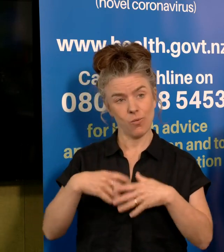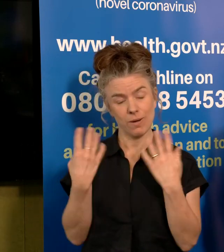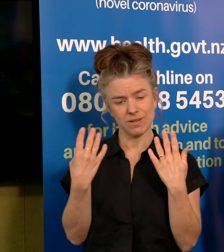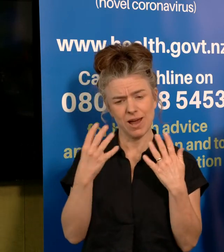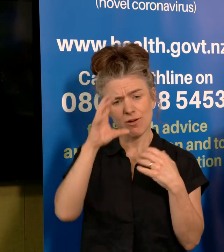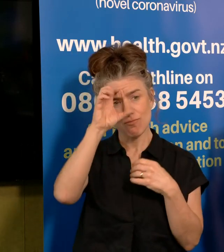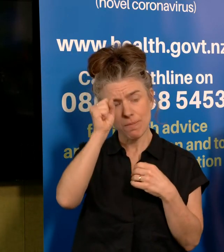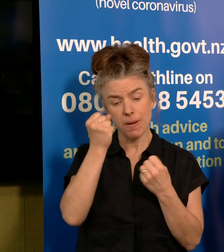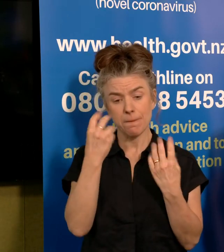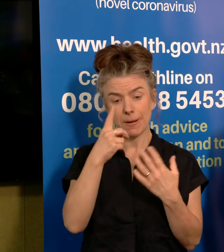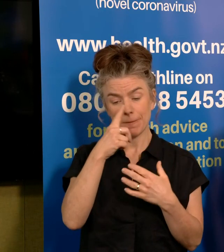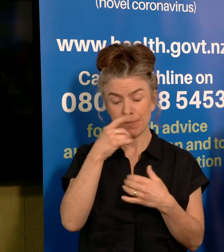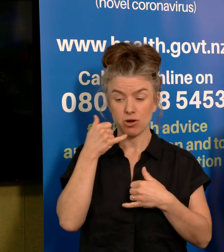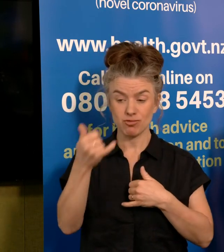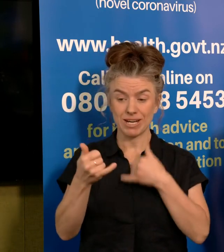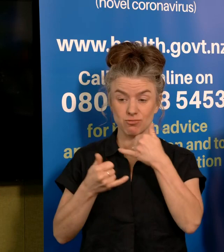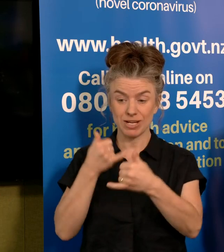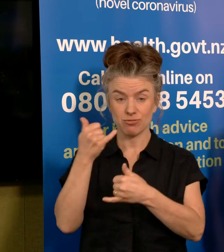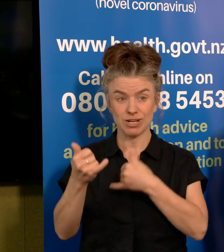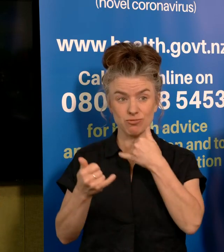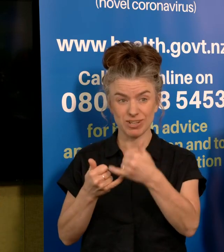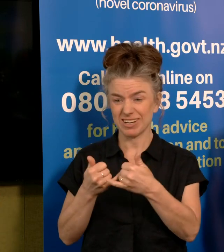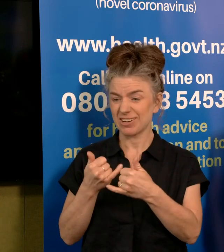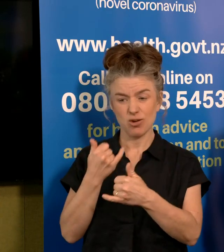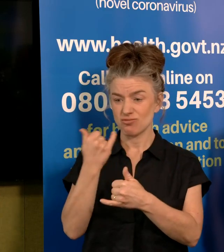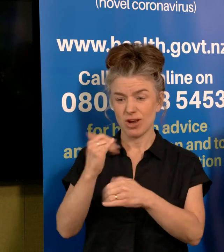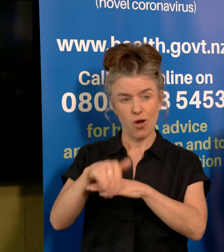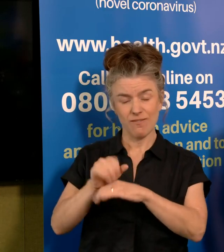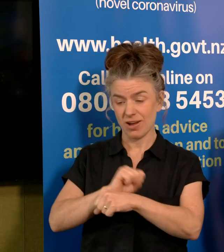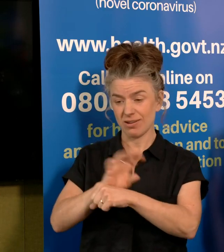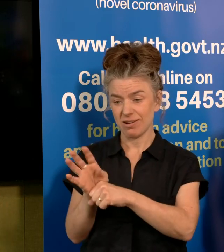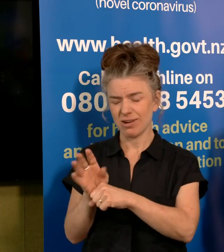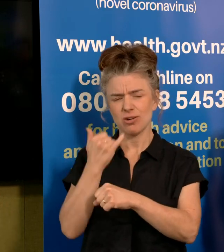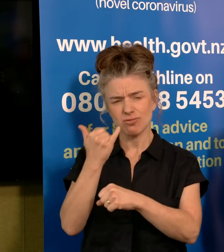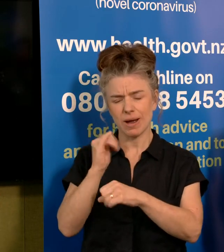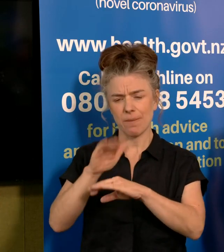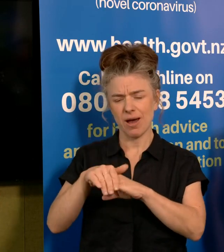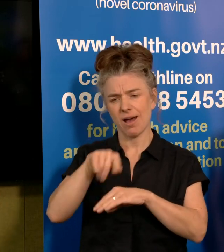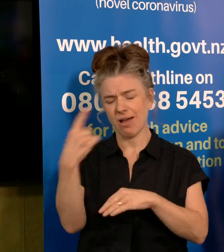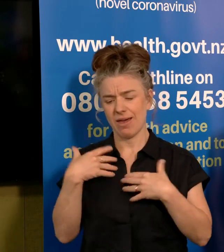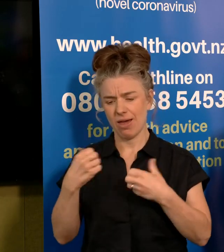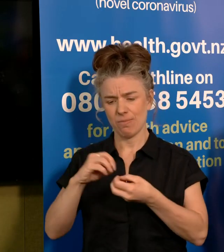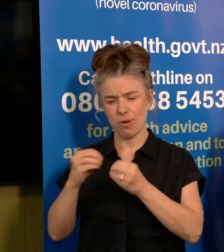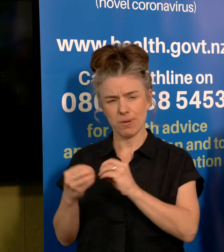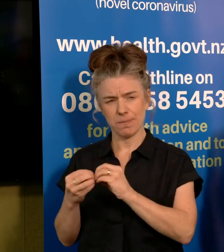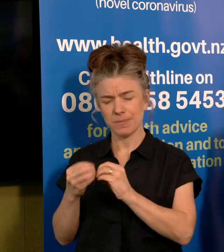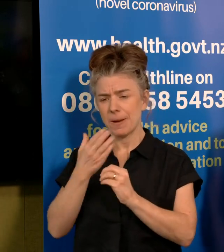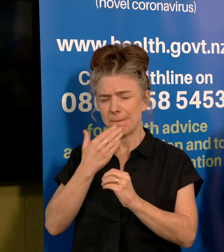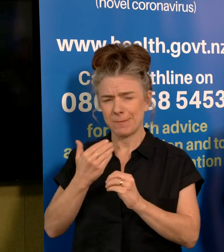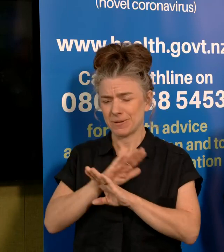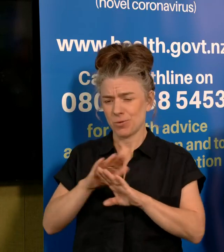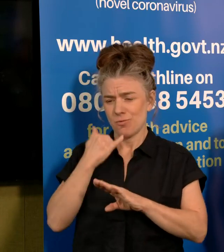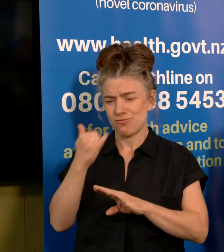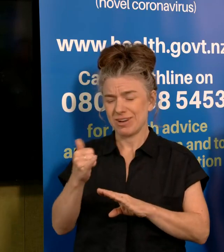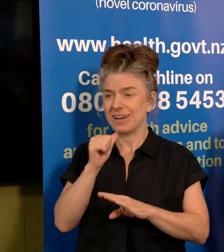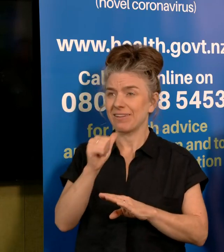that many of the people ringing Healthline are not ringing about COVID-19 but about other health issues, and they need to speak to someone. So please,